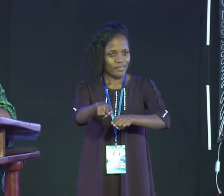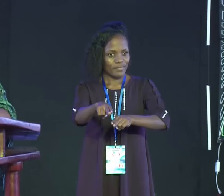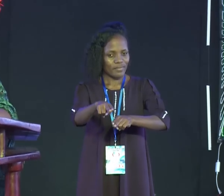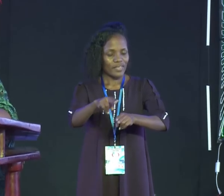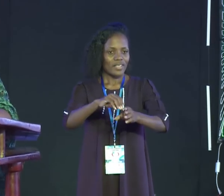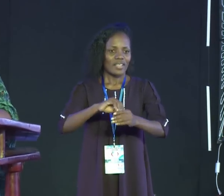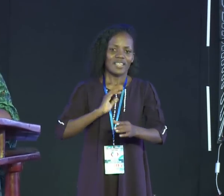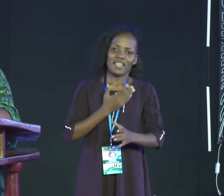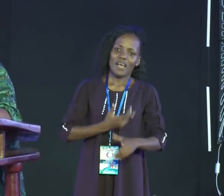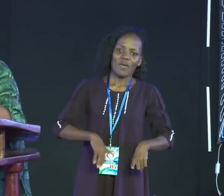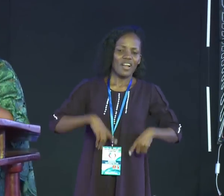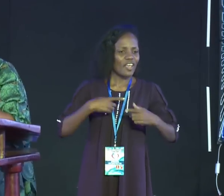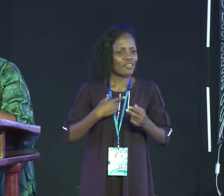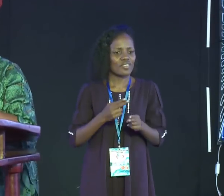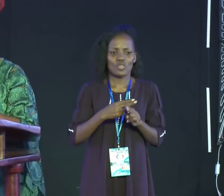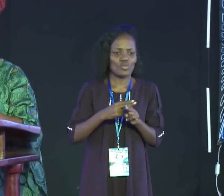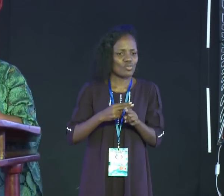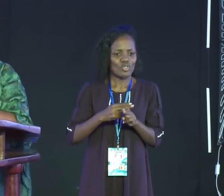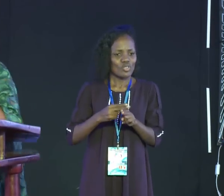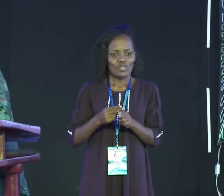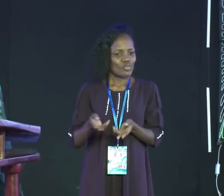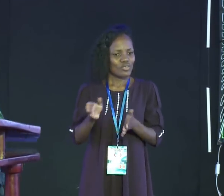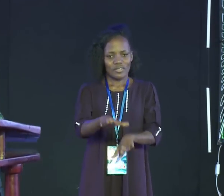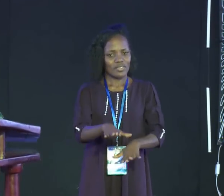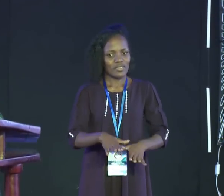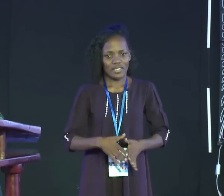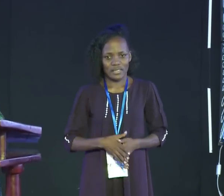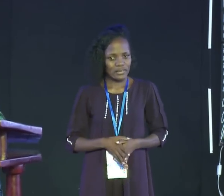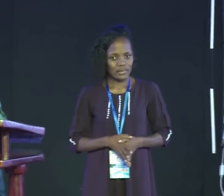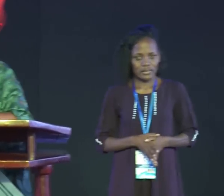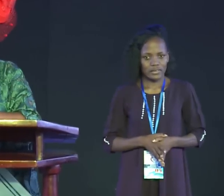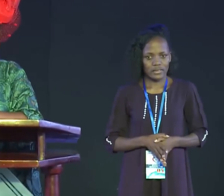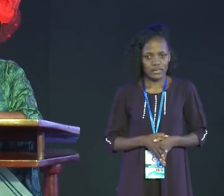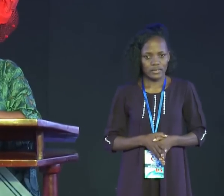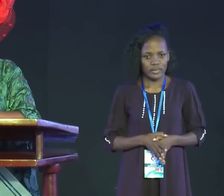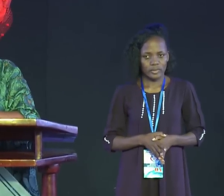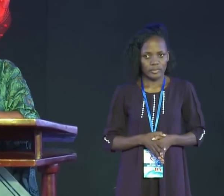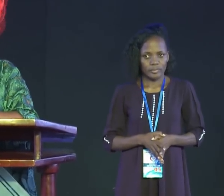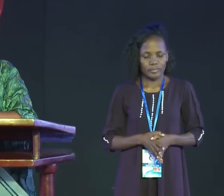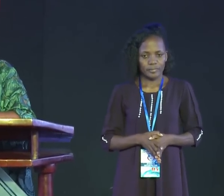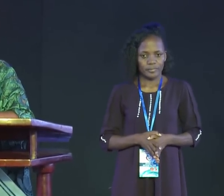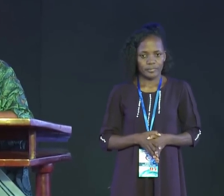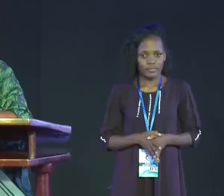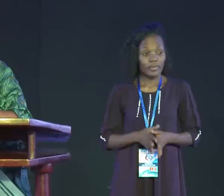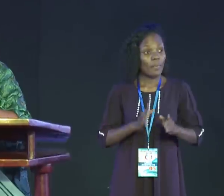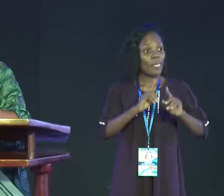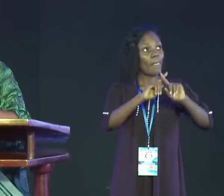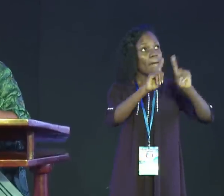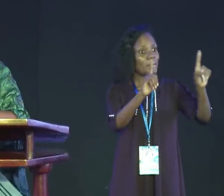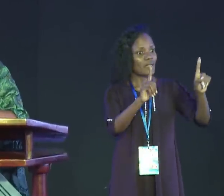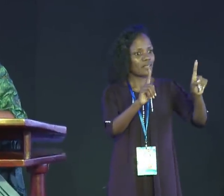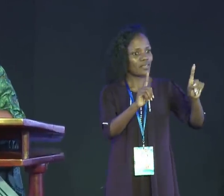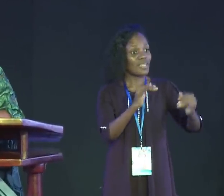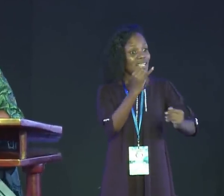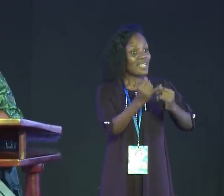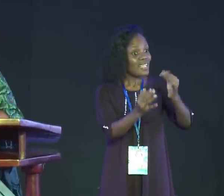byagala okugyawo obulamu. So many things have happened that wanted to take away our lives. Naye ekyasembyeyo